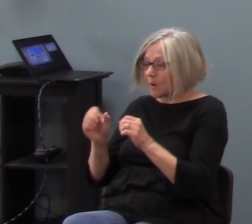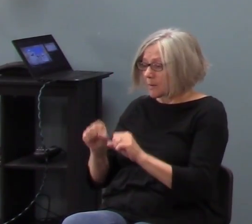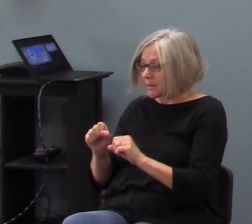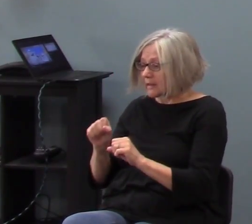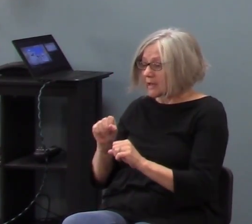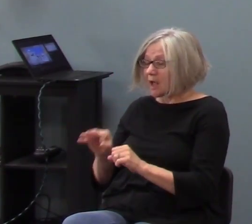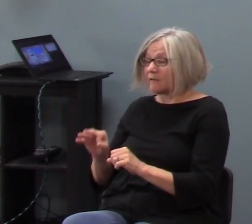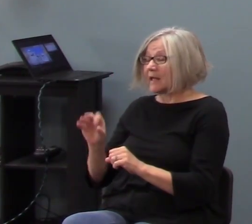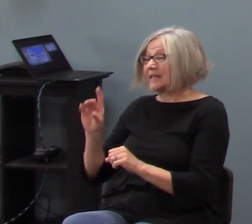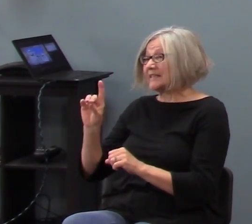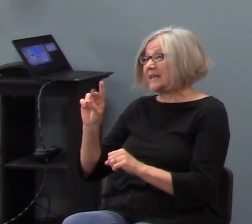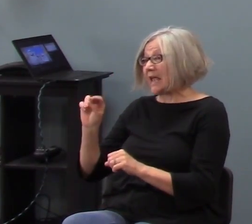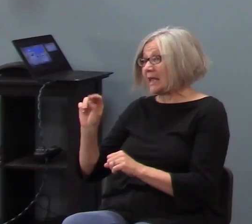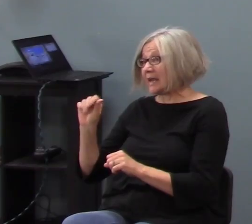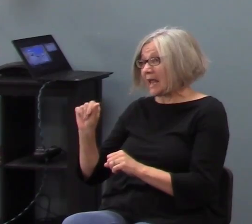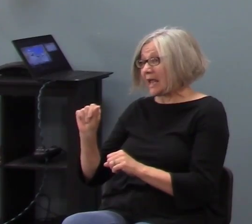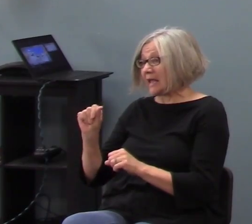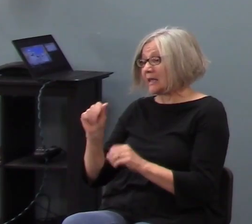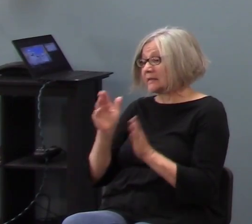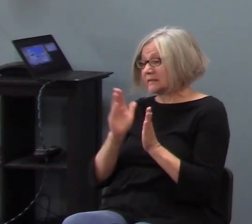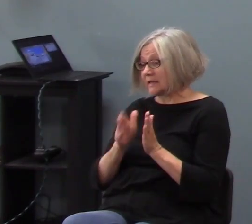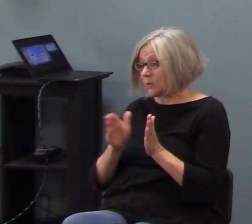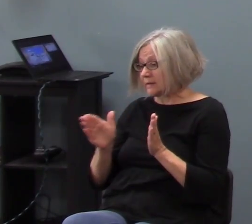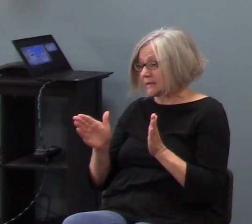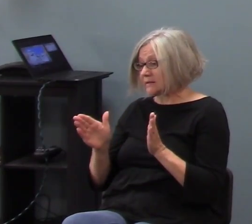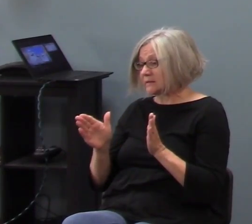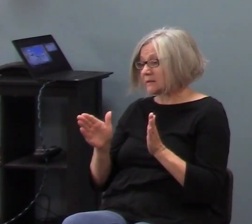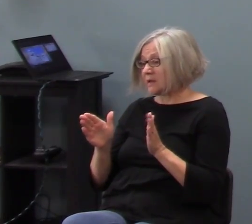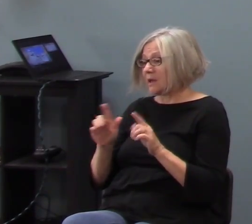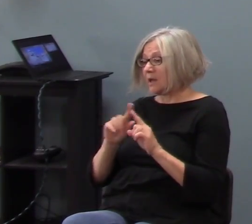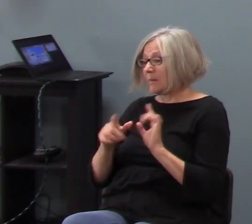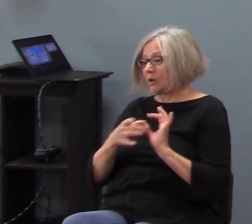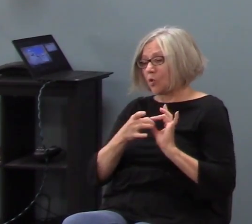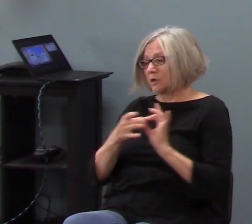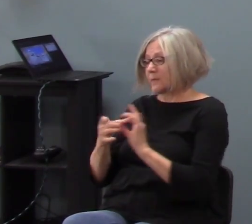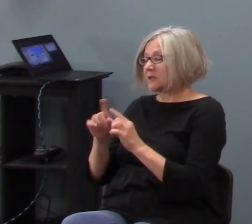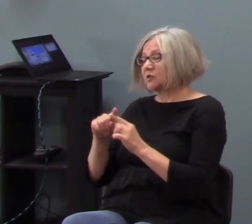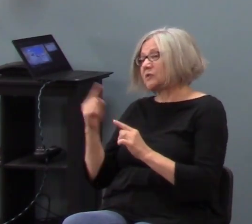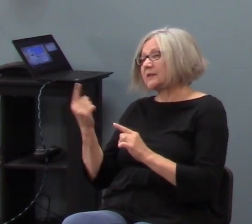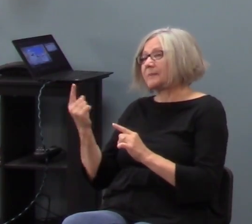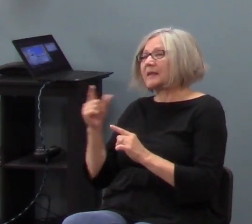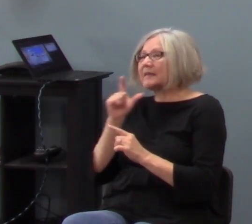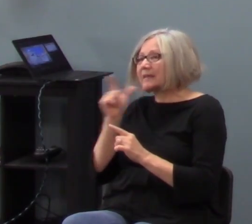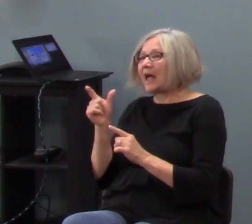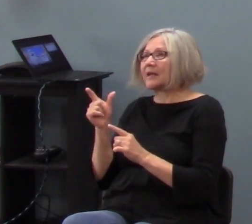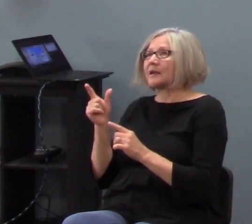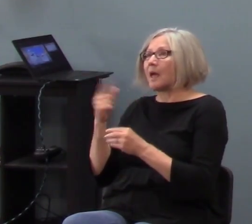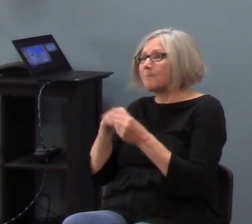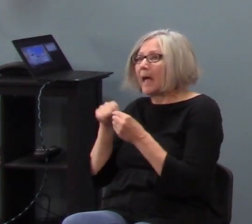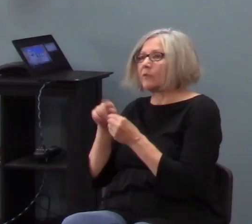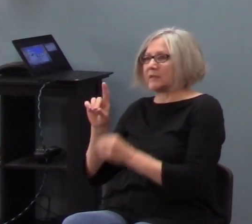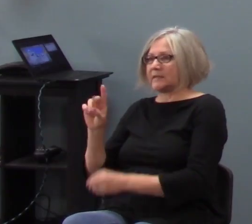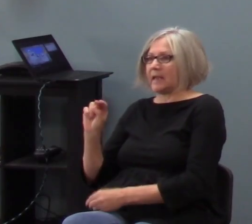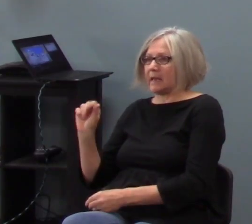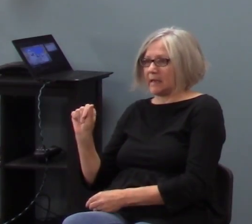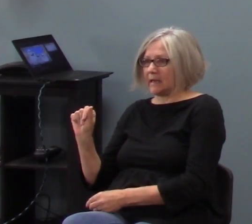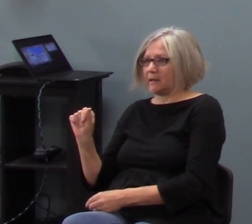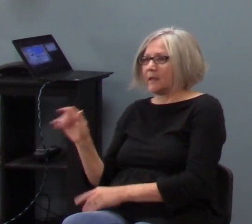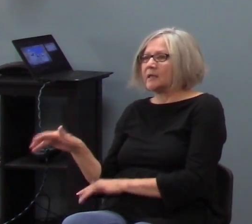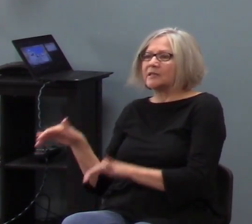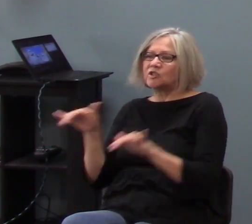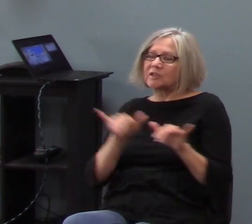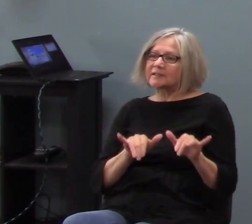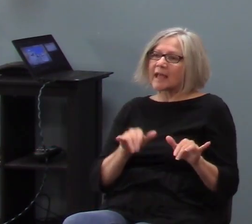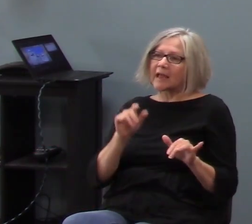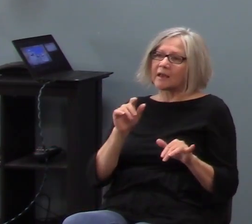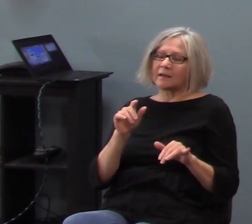it corresponds to something that has nothing to do with the DNA, proteins. Okay? In the same way that we can see the rocks shaped into the